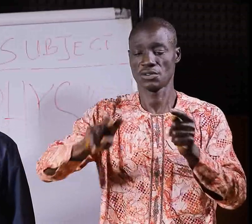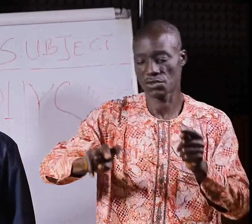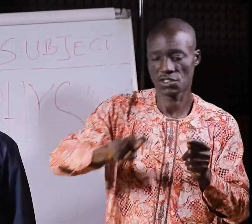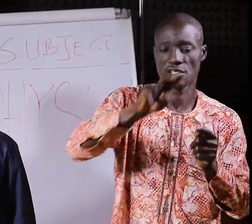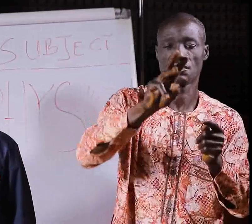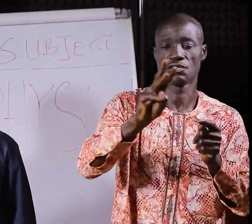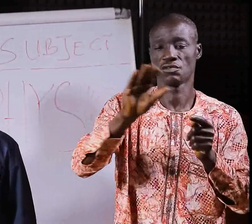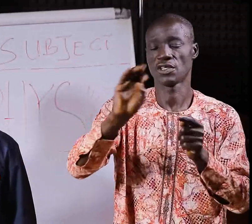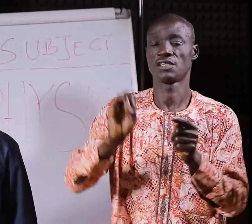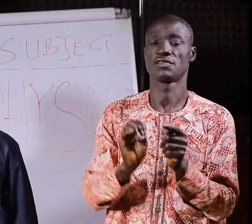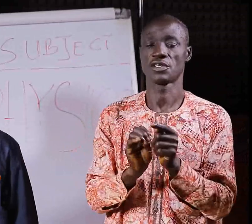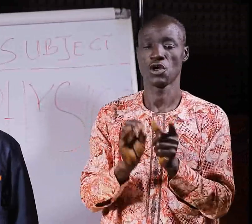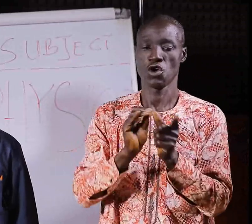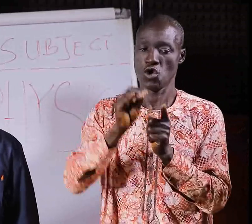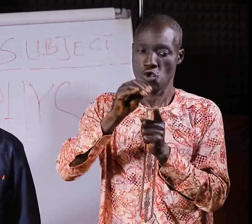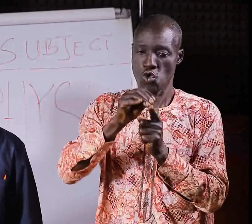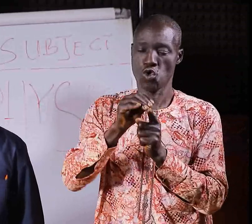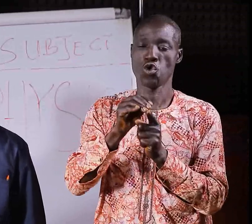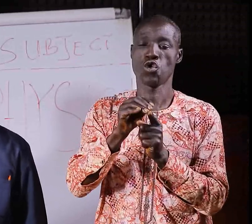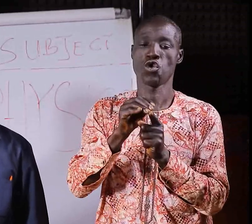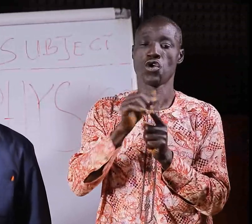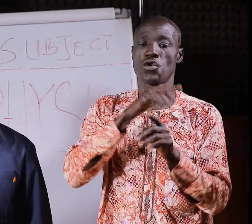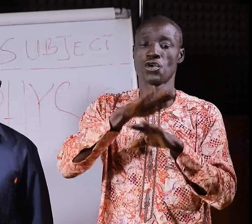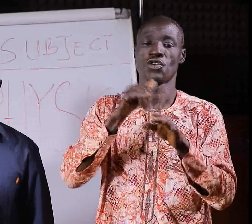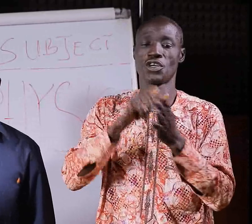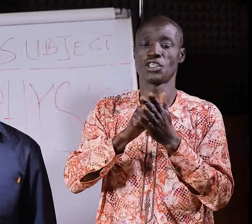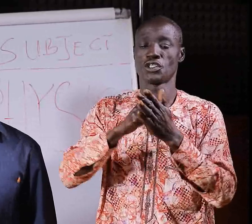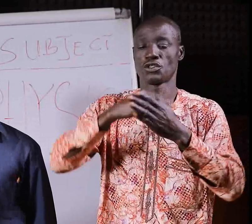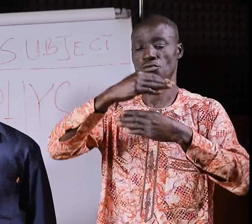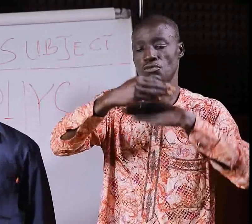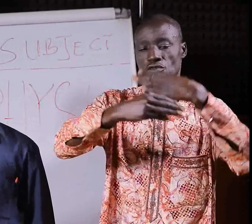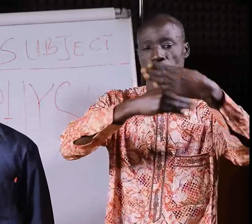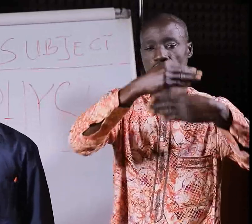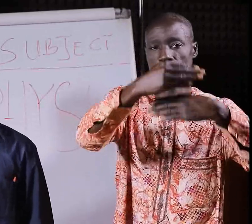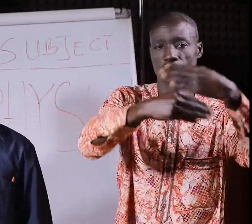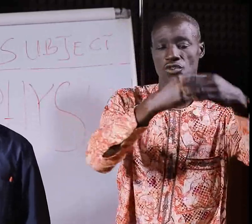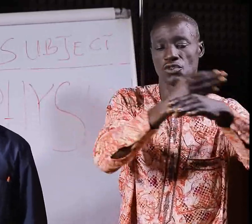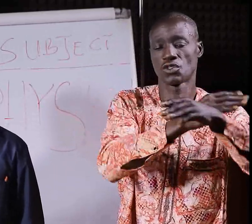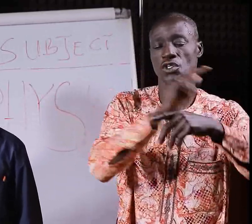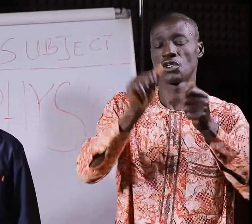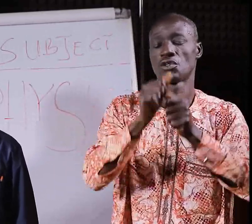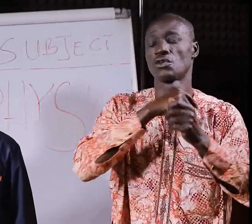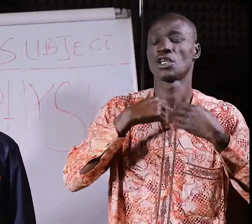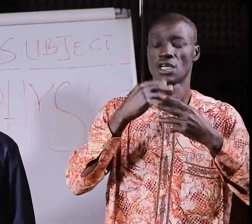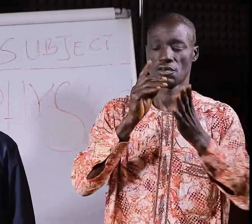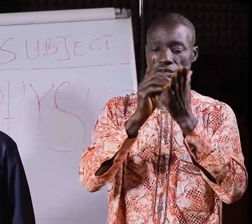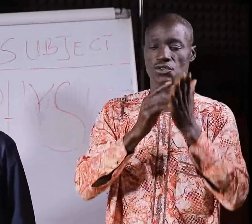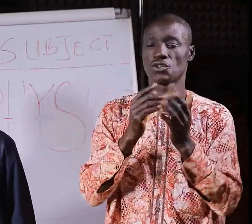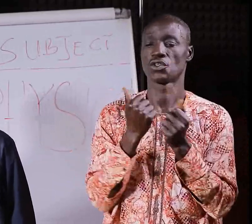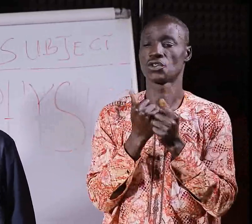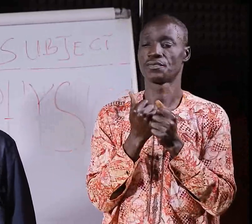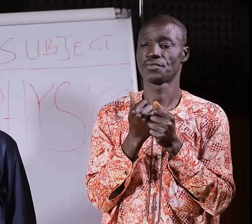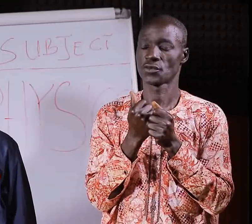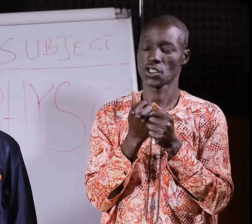waves or we call it progressive wave, which we have discussed so far.